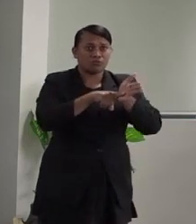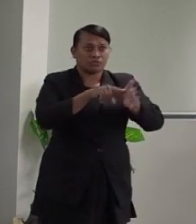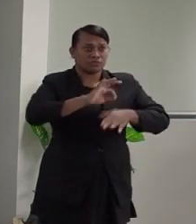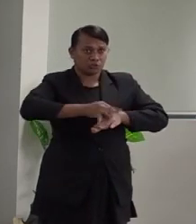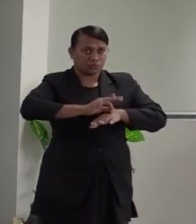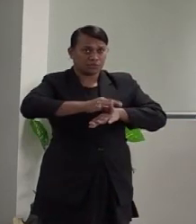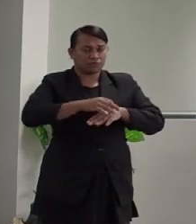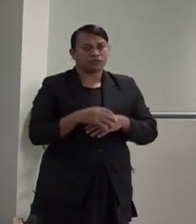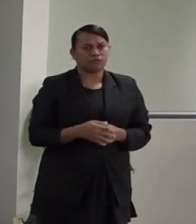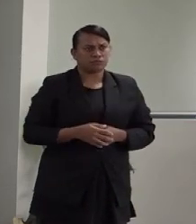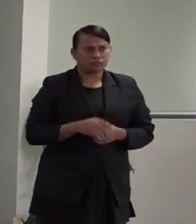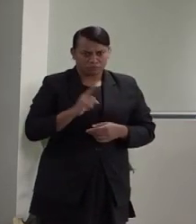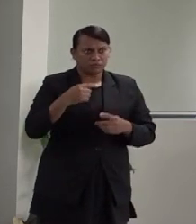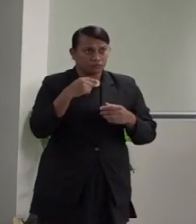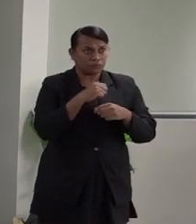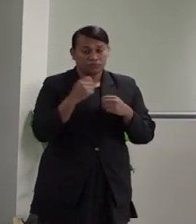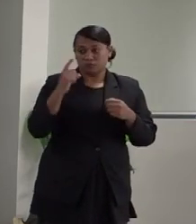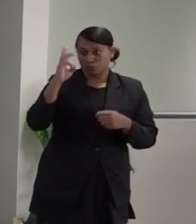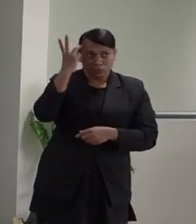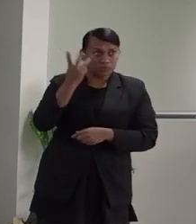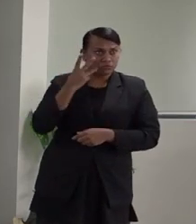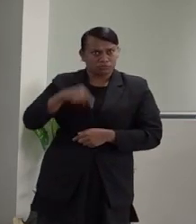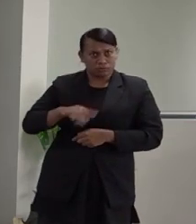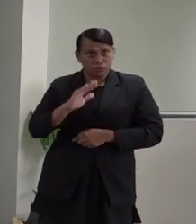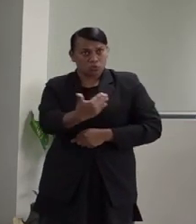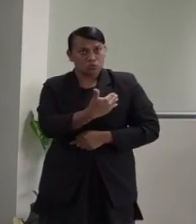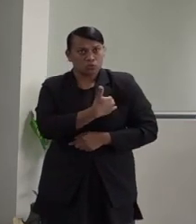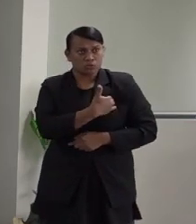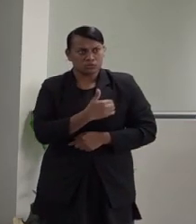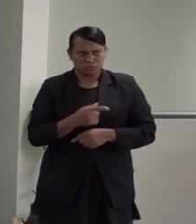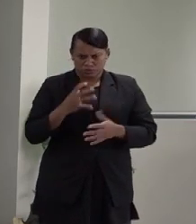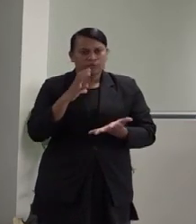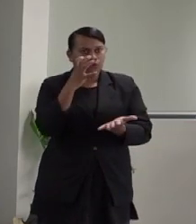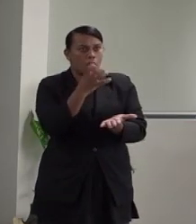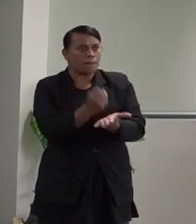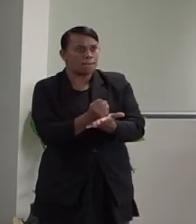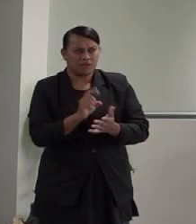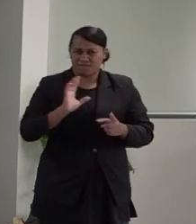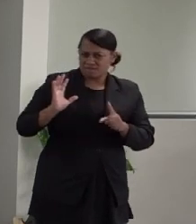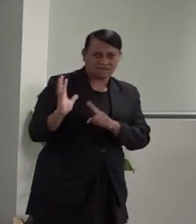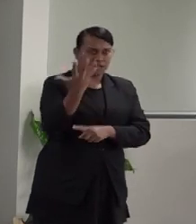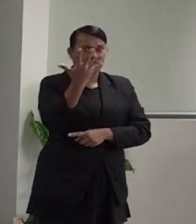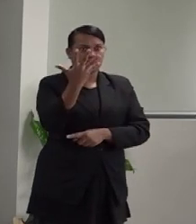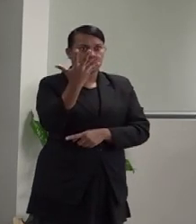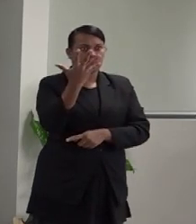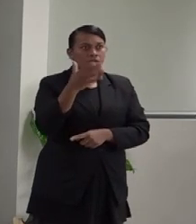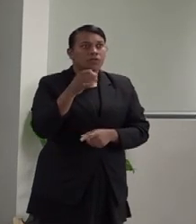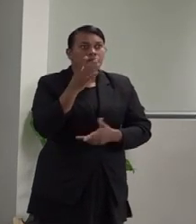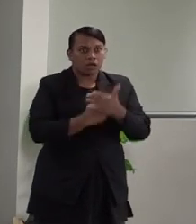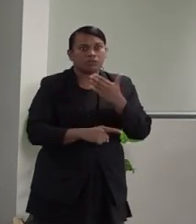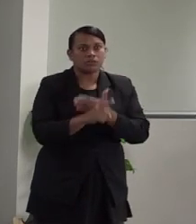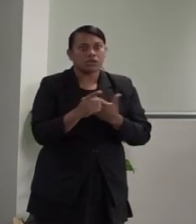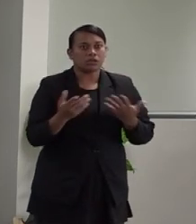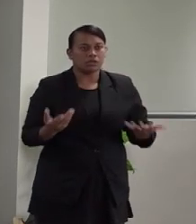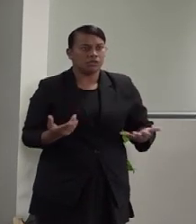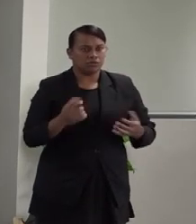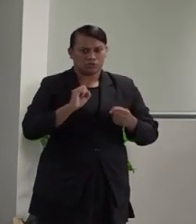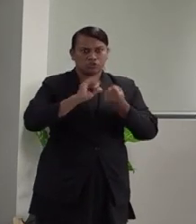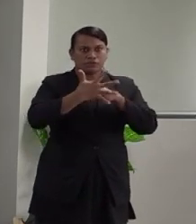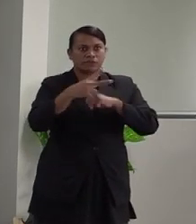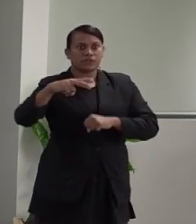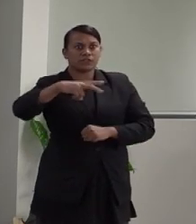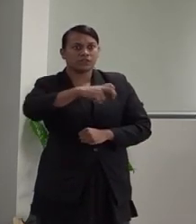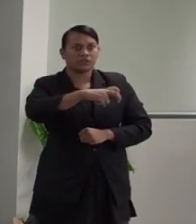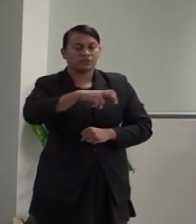tested. Early this morning, she was confirmed as Fiji's 5th case of COVID-19.